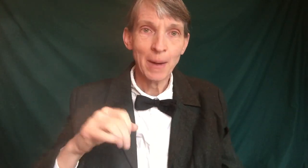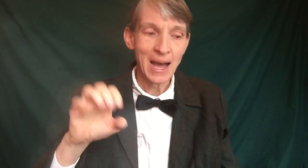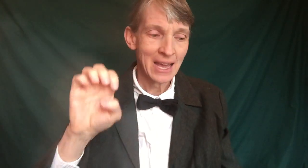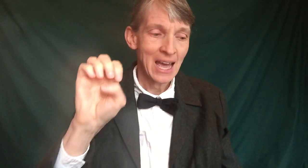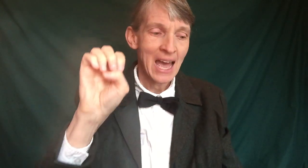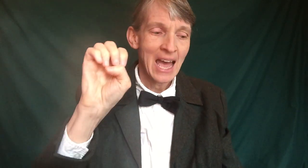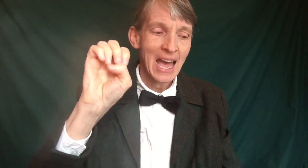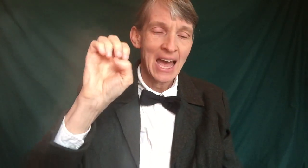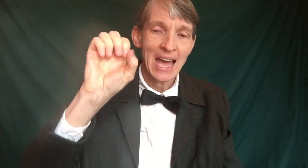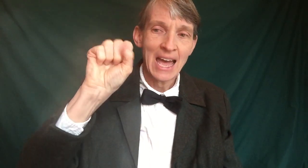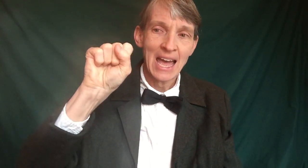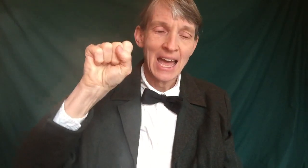by